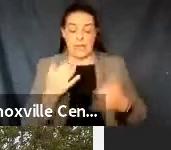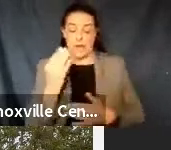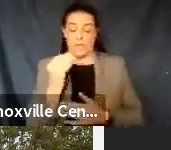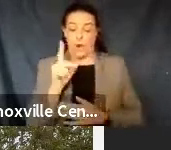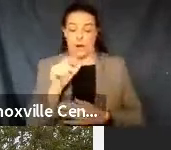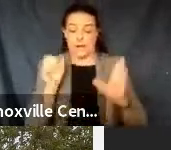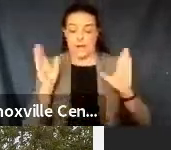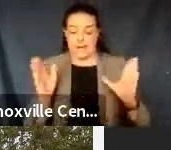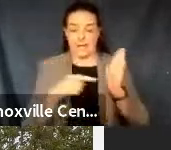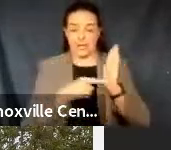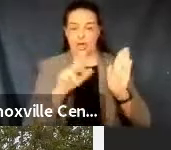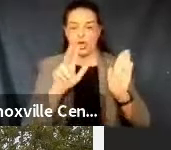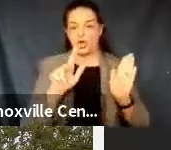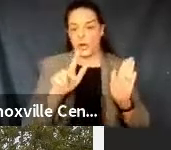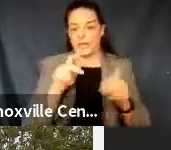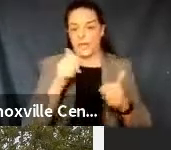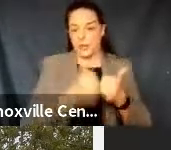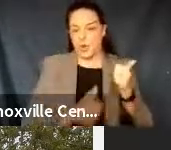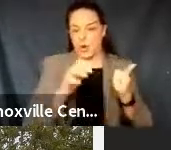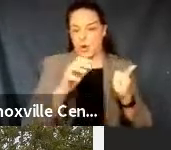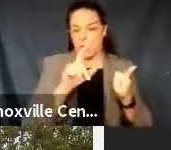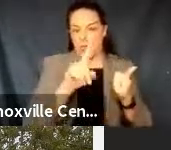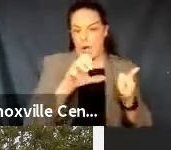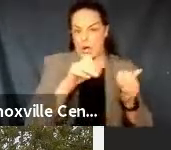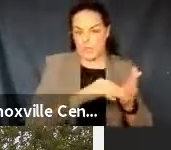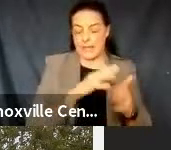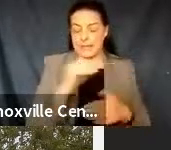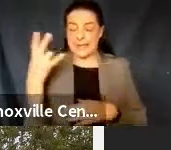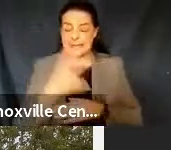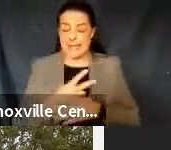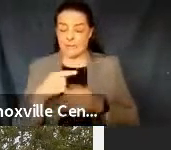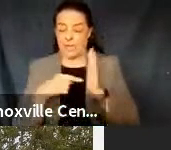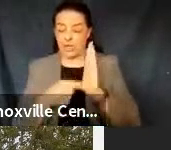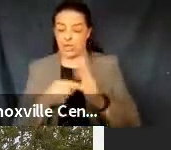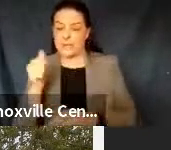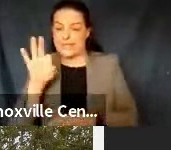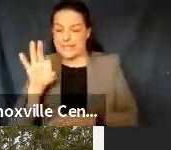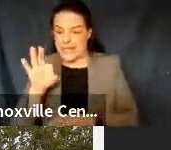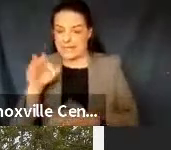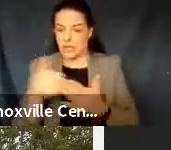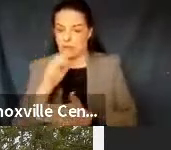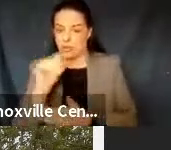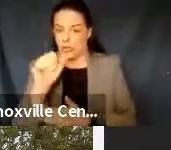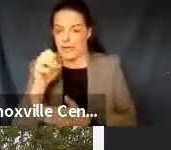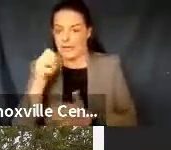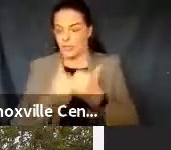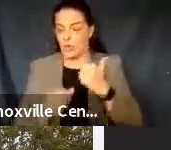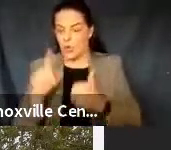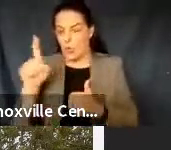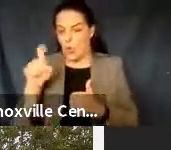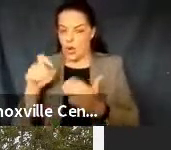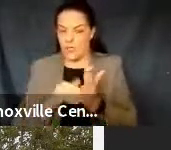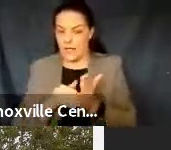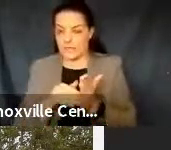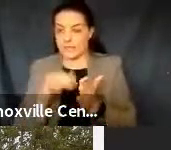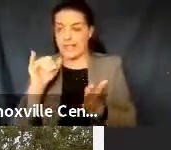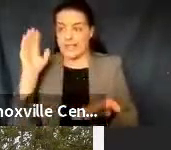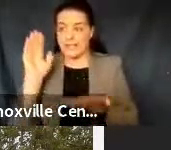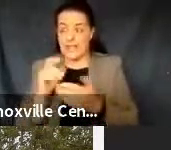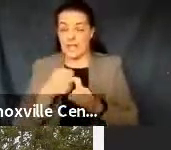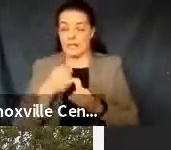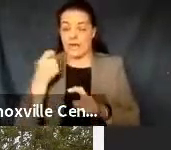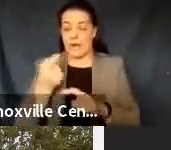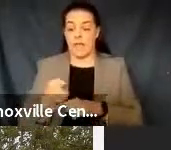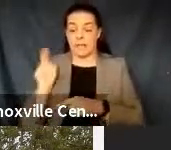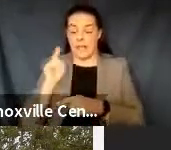shows 23 new cases per 100,000, and our 7-day trend line shows 19 new cases per 100,000, which is down from last week,